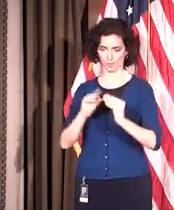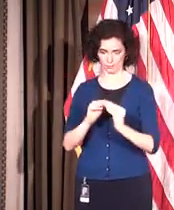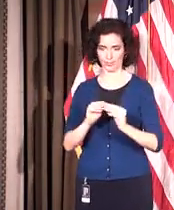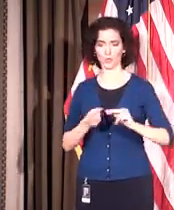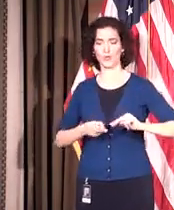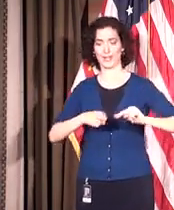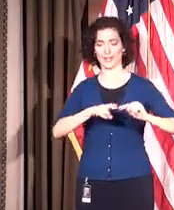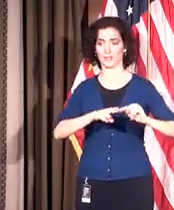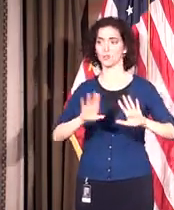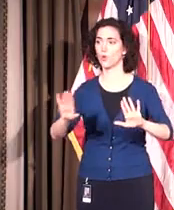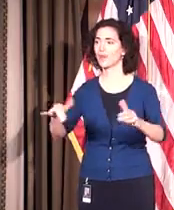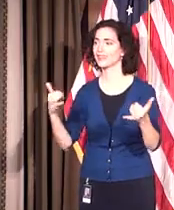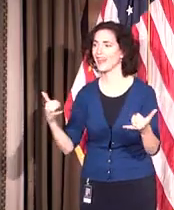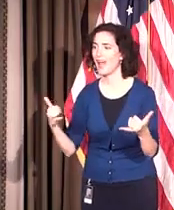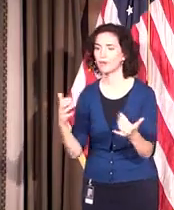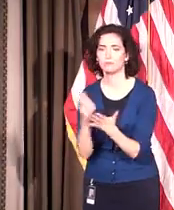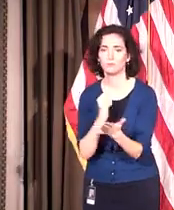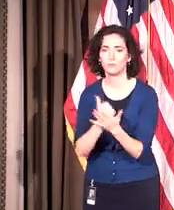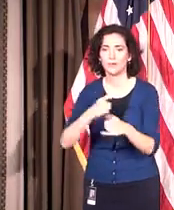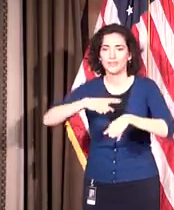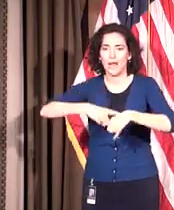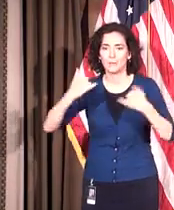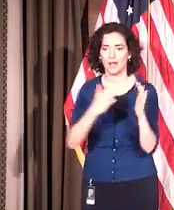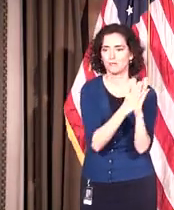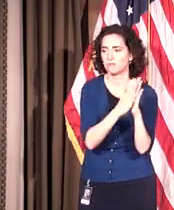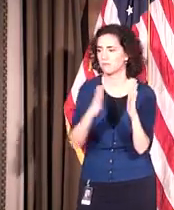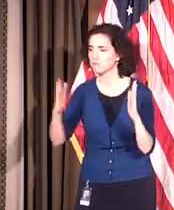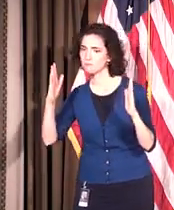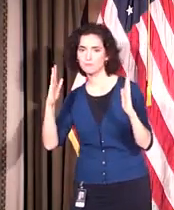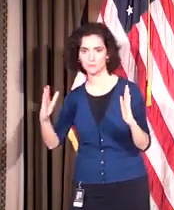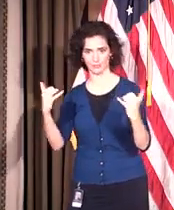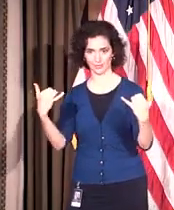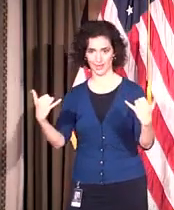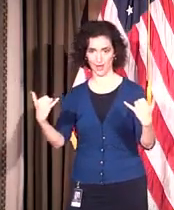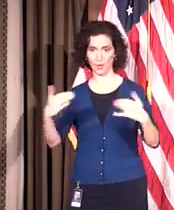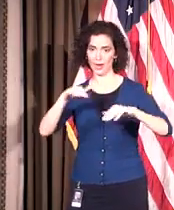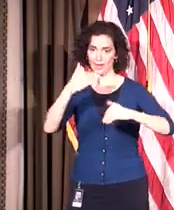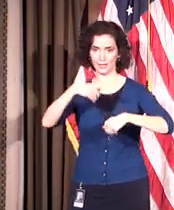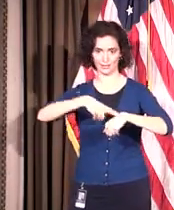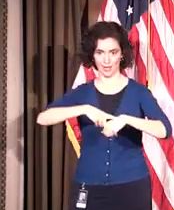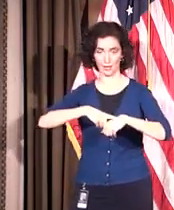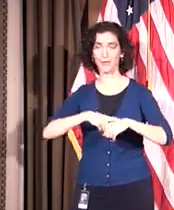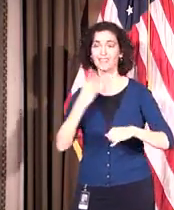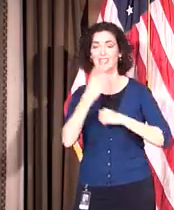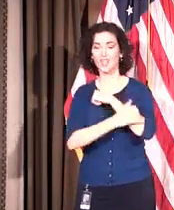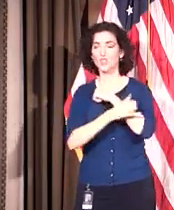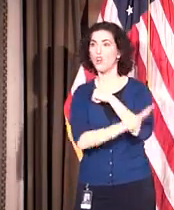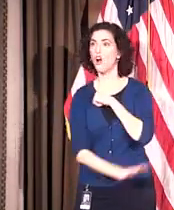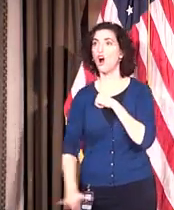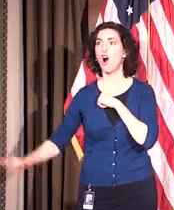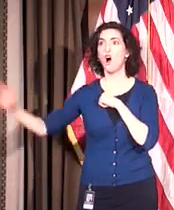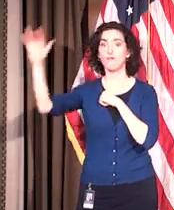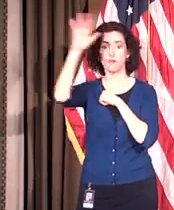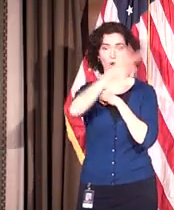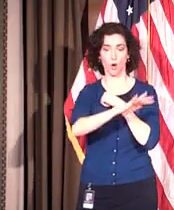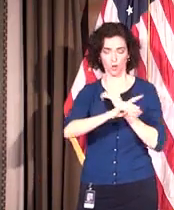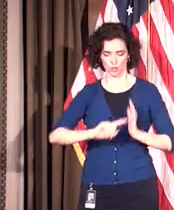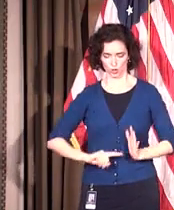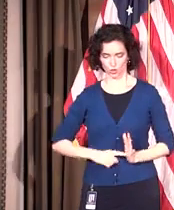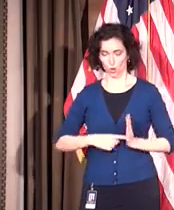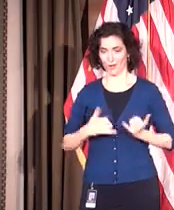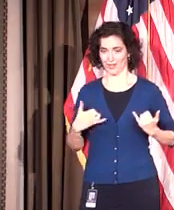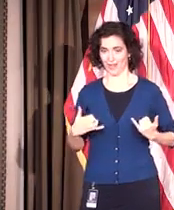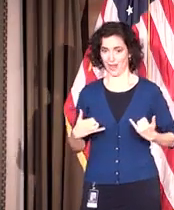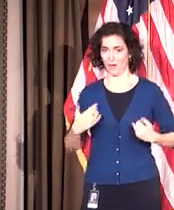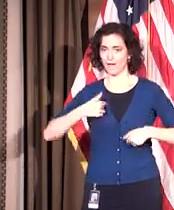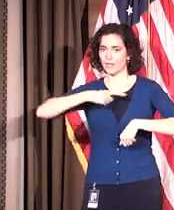a window of opportunity right now. You look across the country, you see what's happening. It's beginning to start here. We have a